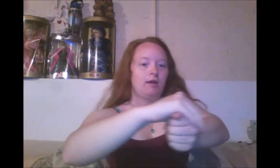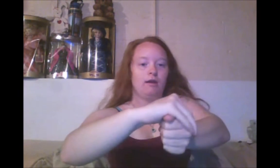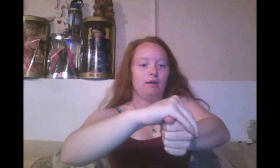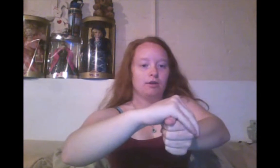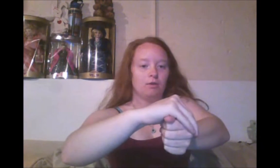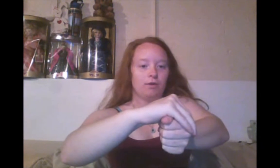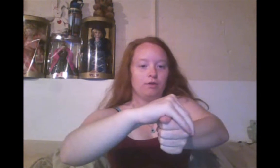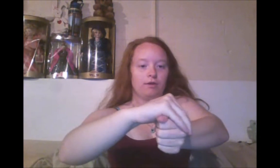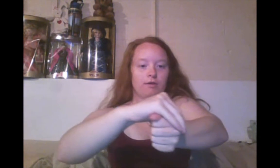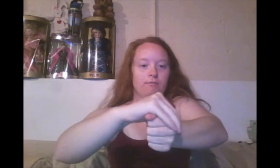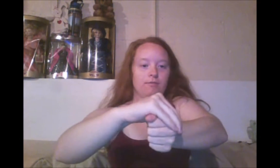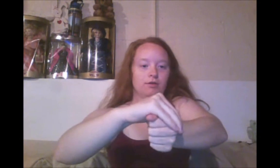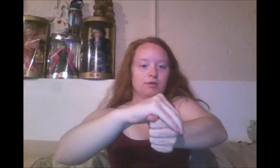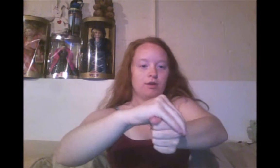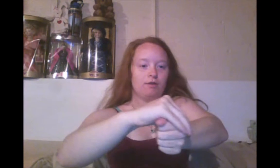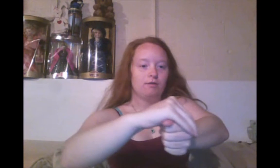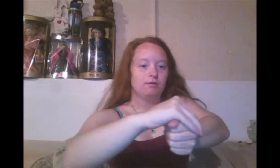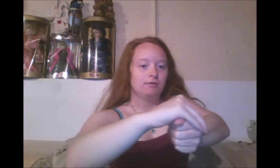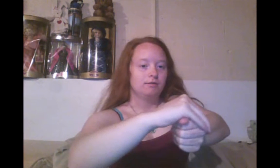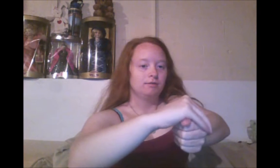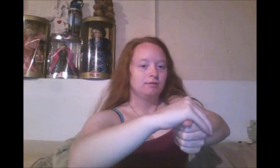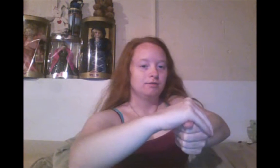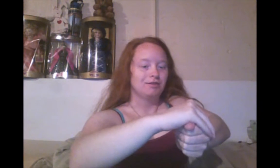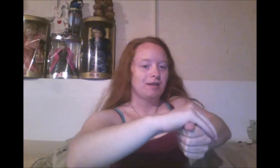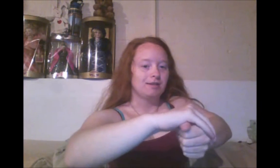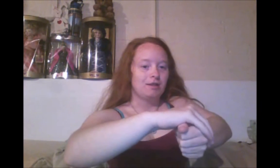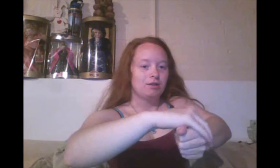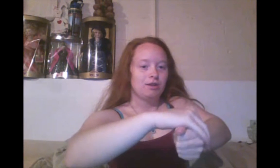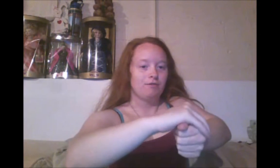Then you're going to wiggle your thumb. Turtle. Looks like it's in the shell, right?